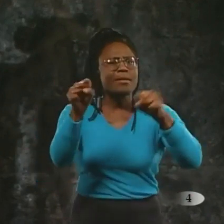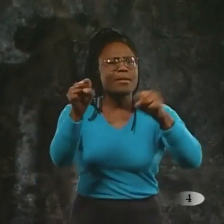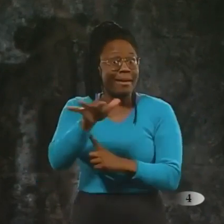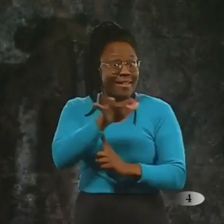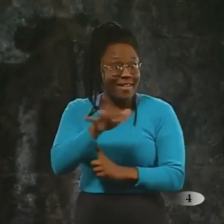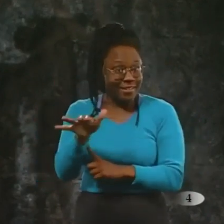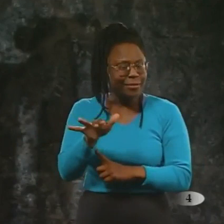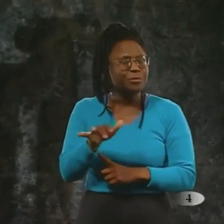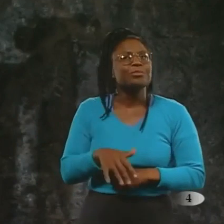conversation.